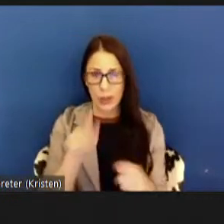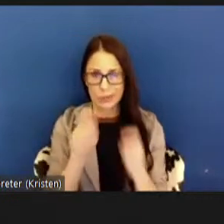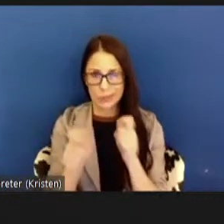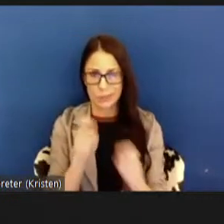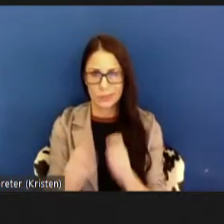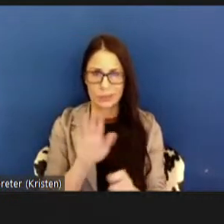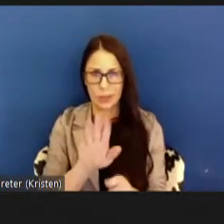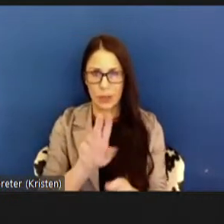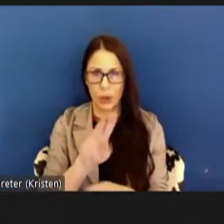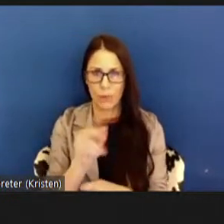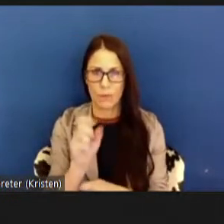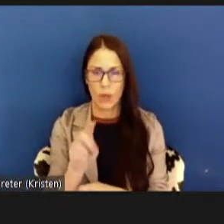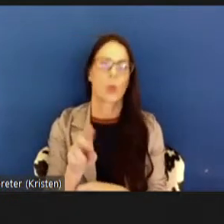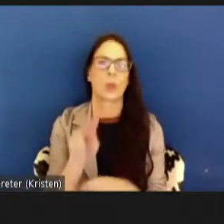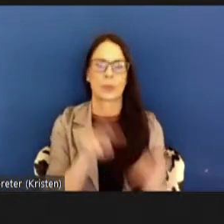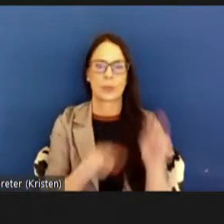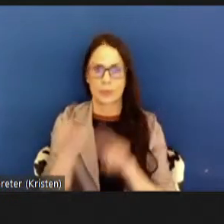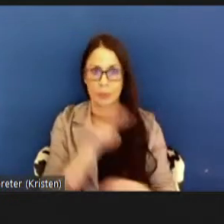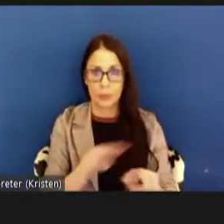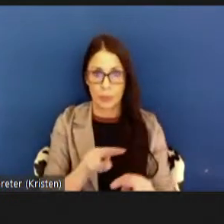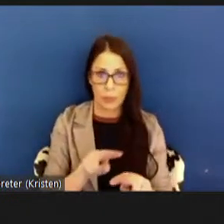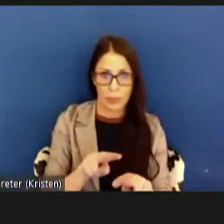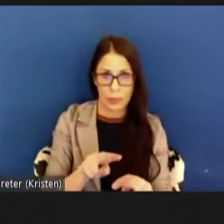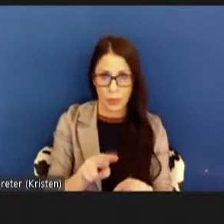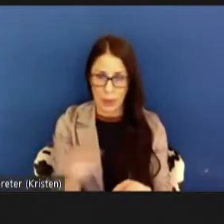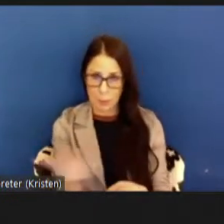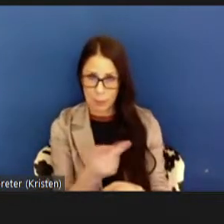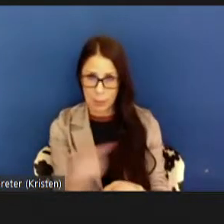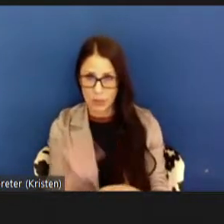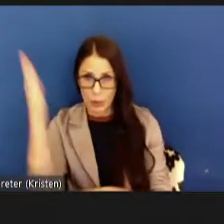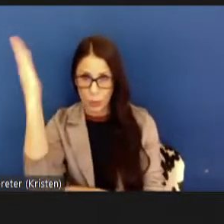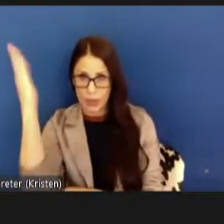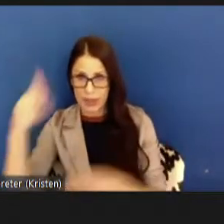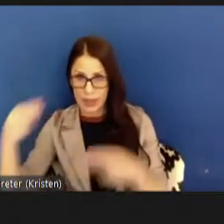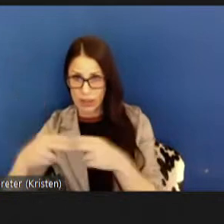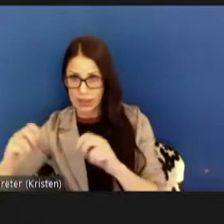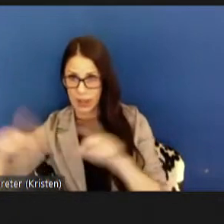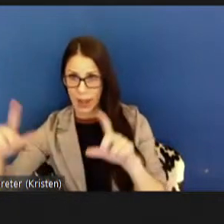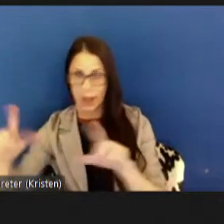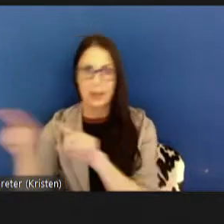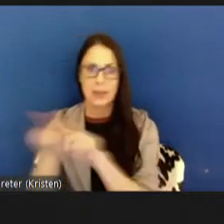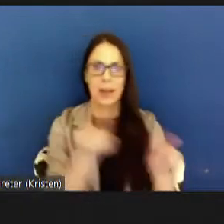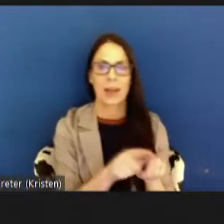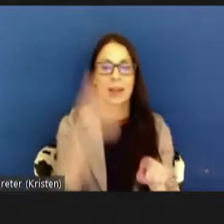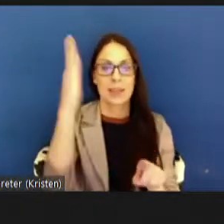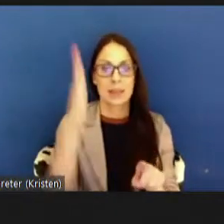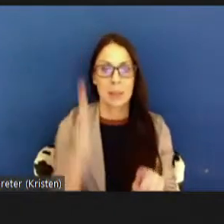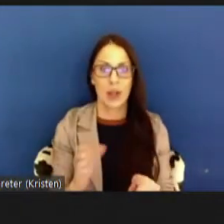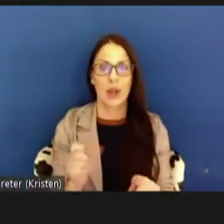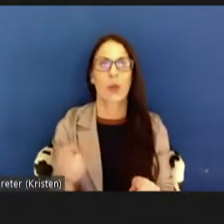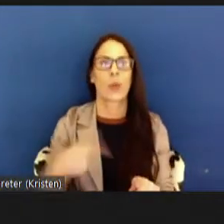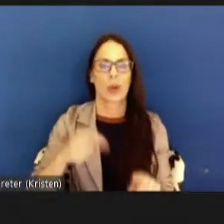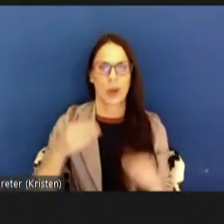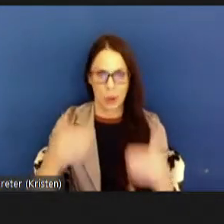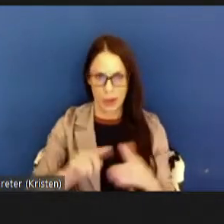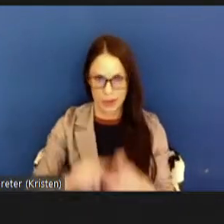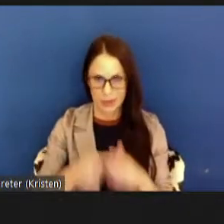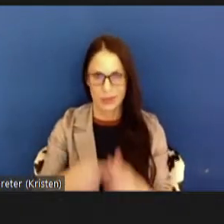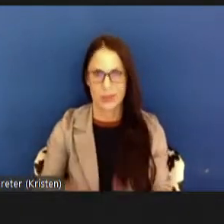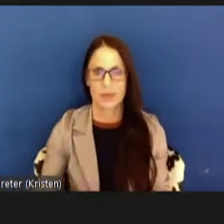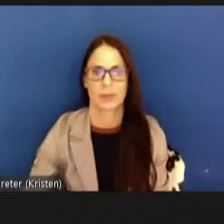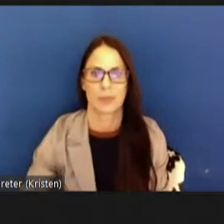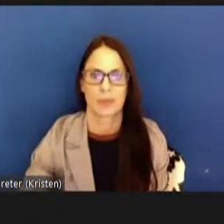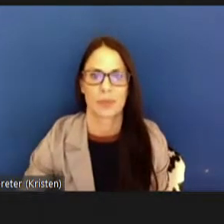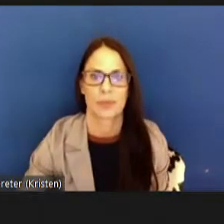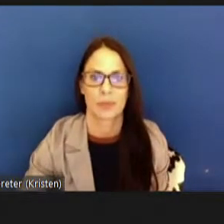bit between the presentation slides and the speaker. So we're going to go ahead and get things started. And we're going